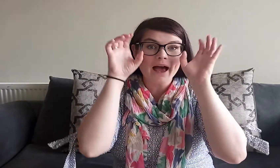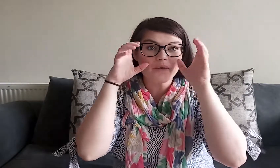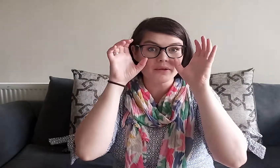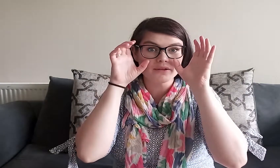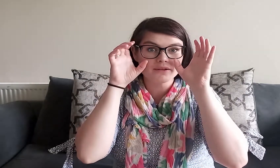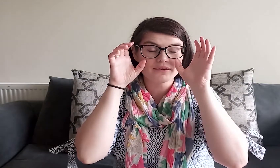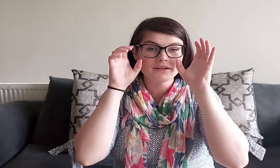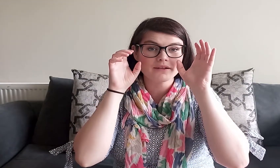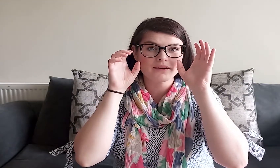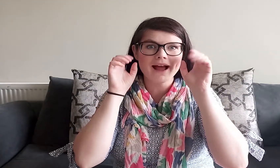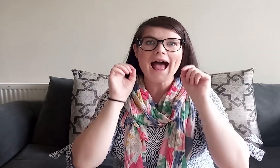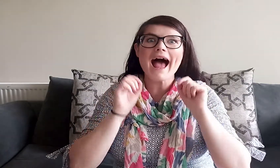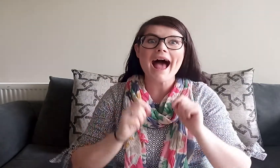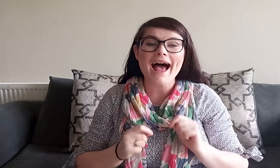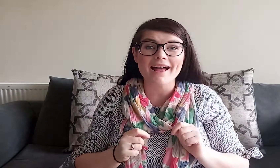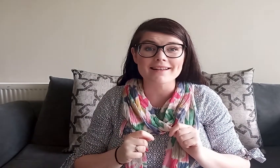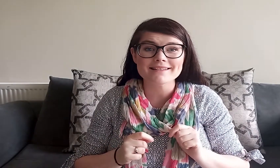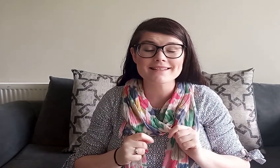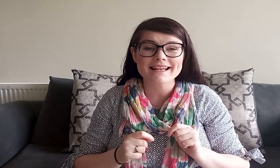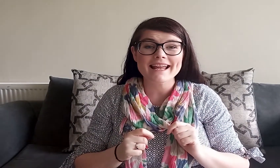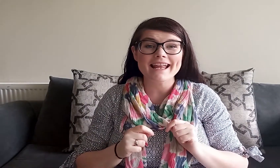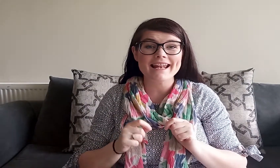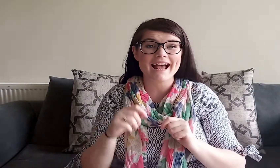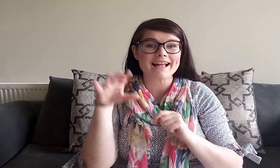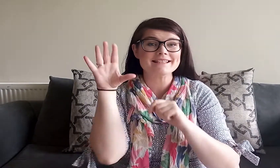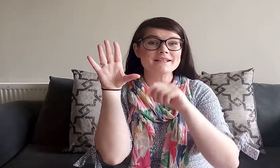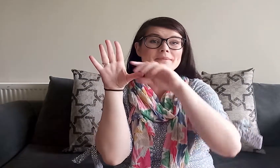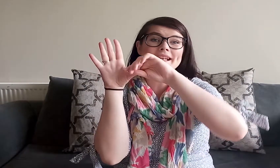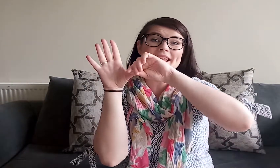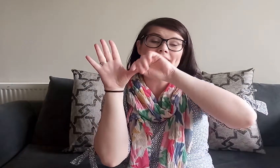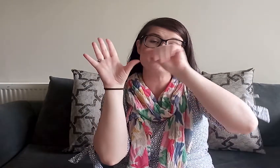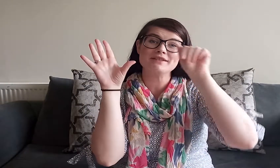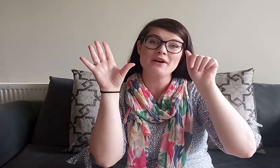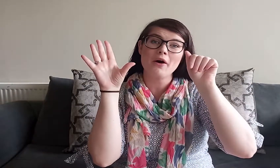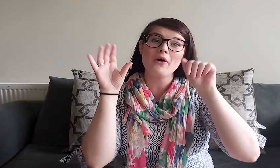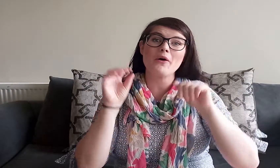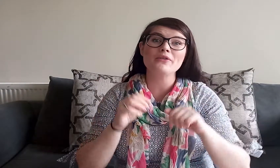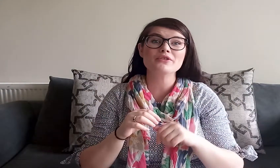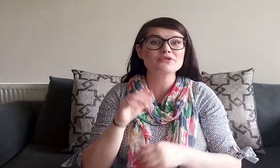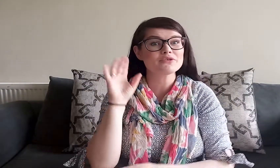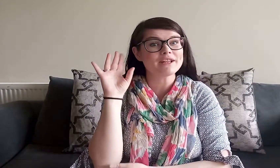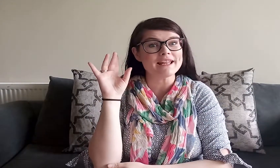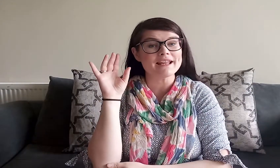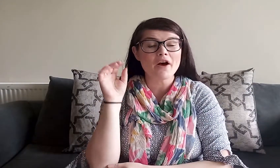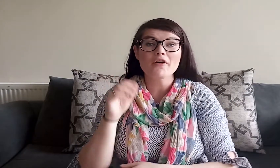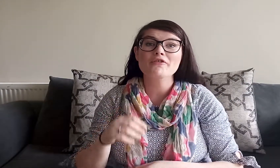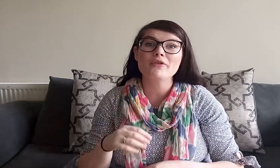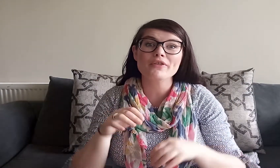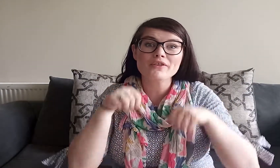owl. And it had some leaves on the tree for the